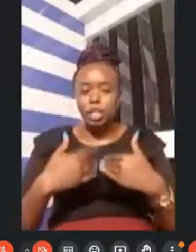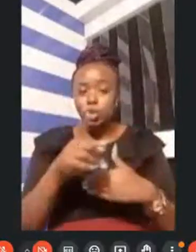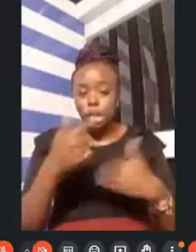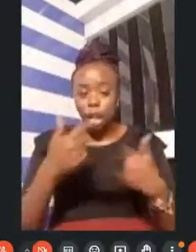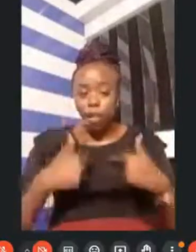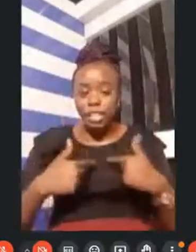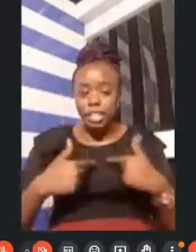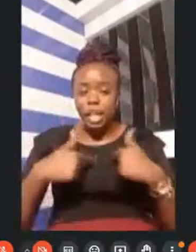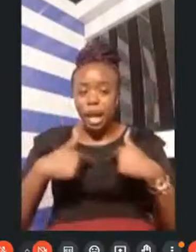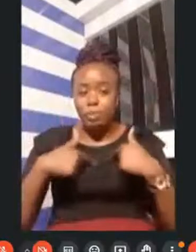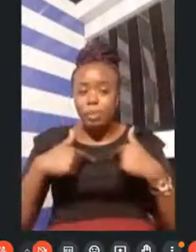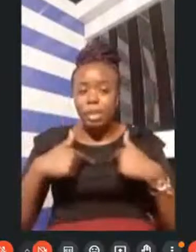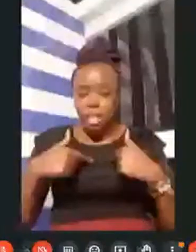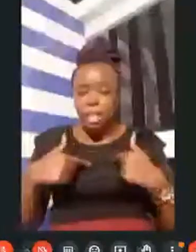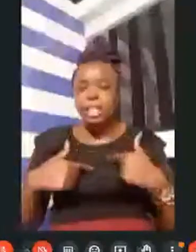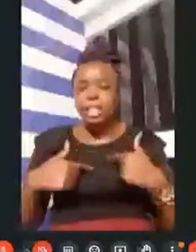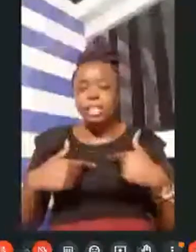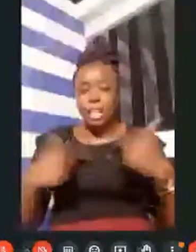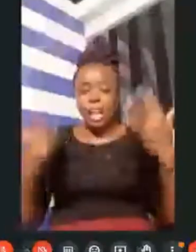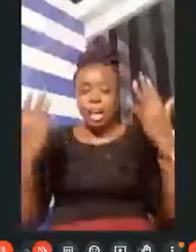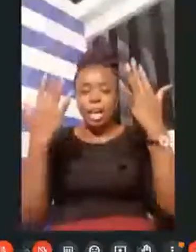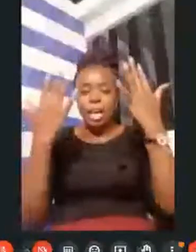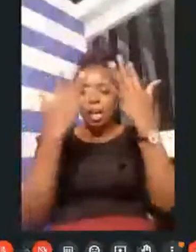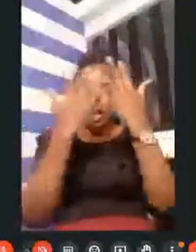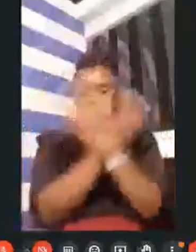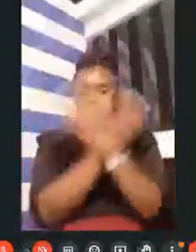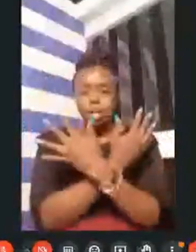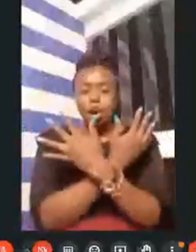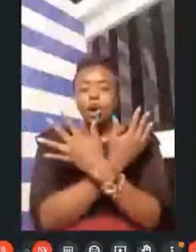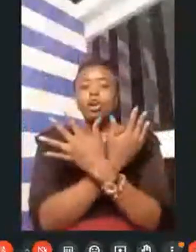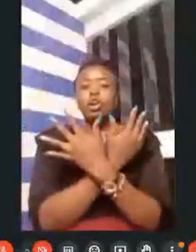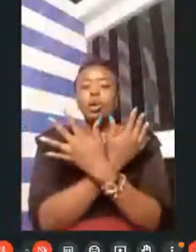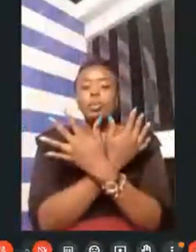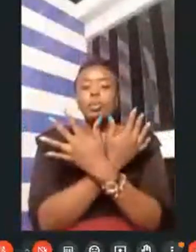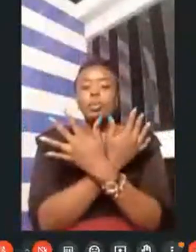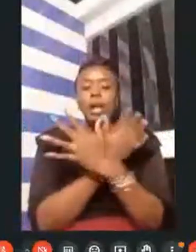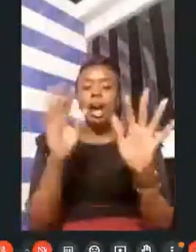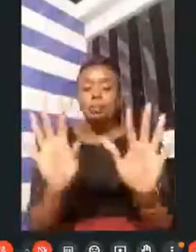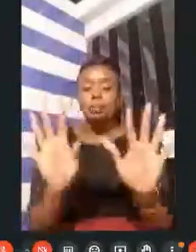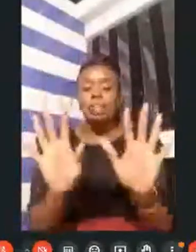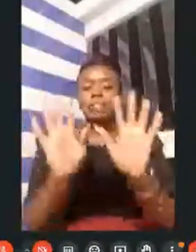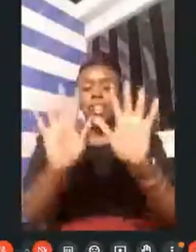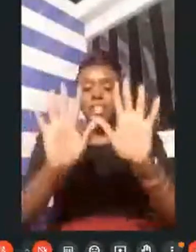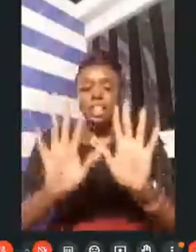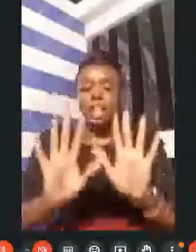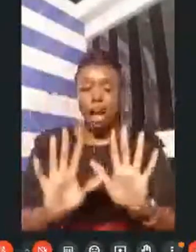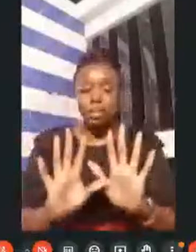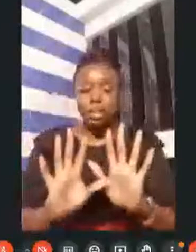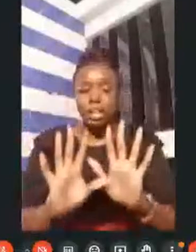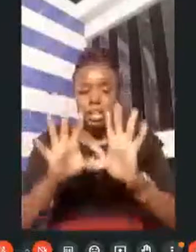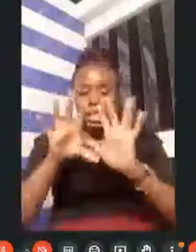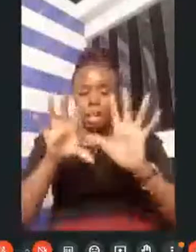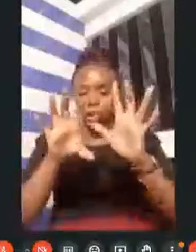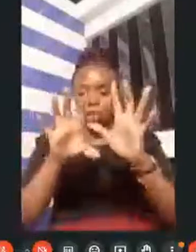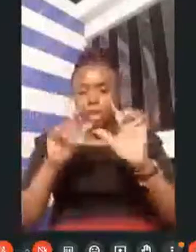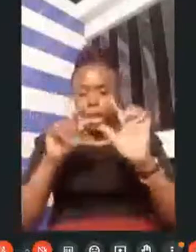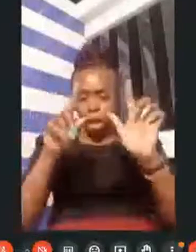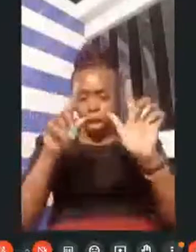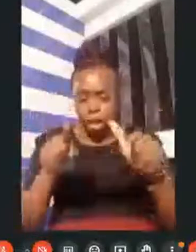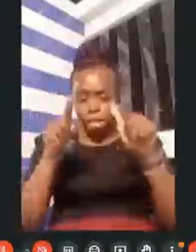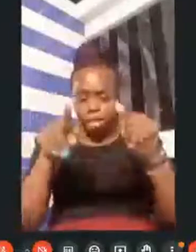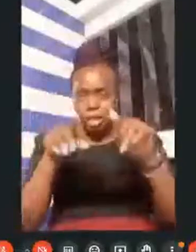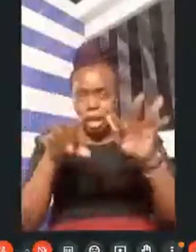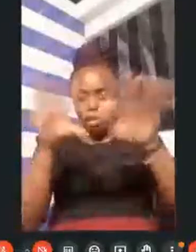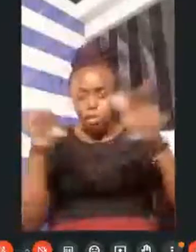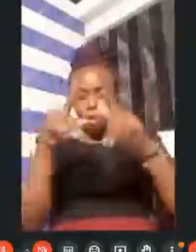palms facing you. Now the signer, me, the signer, night. Or open palms facing the audience. Now you,